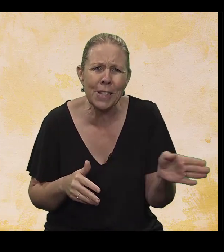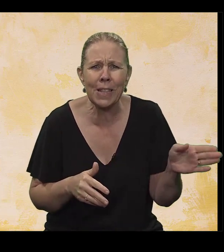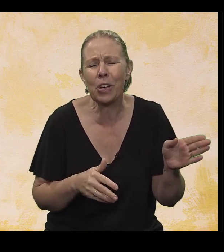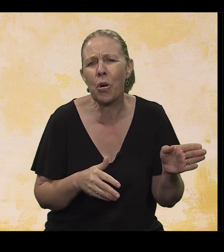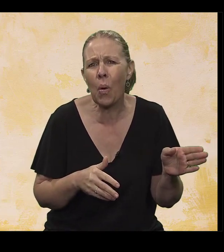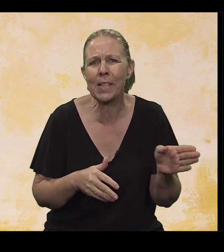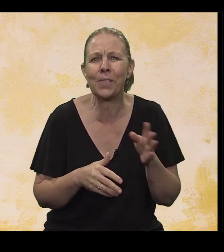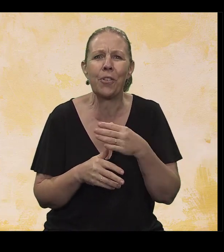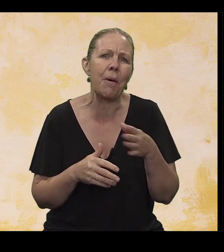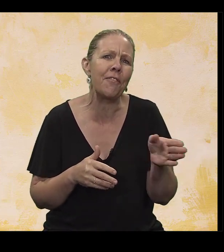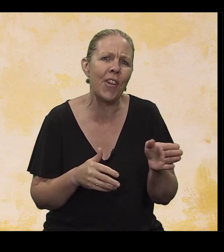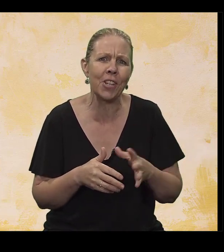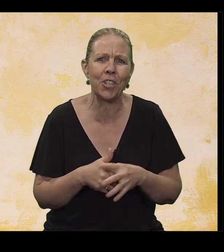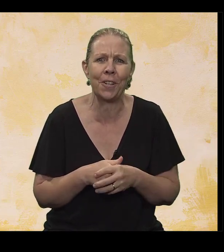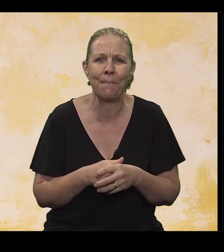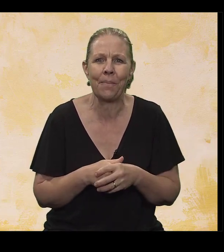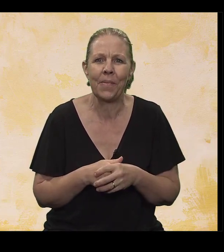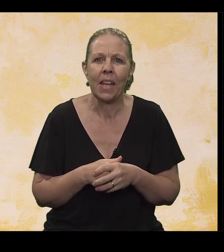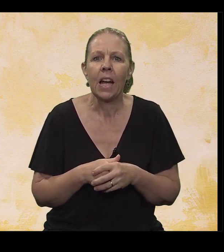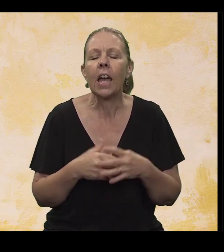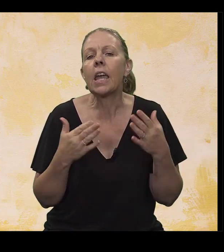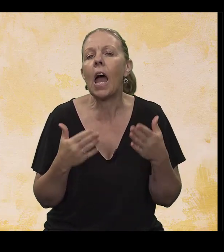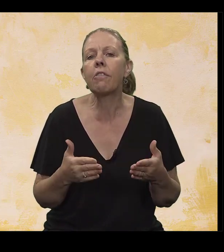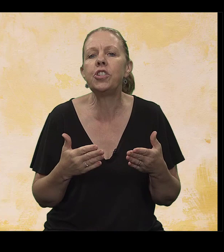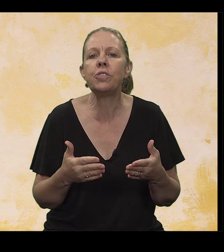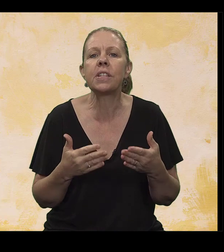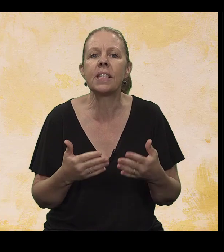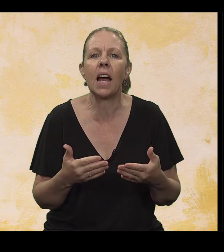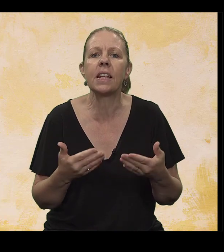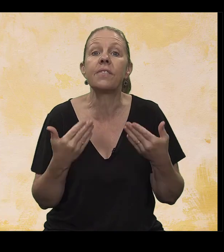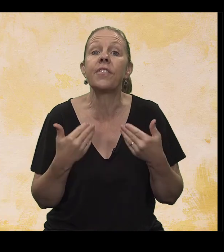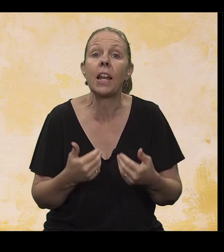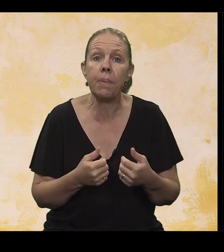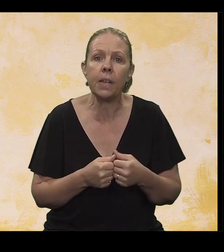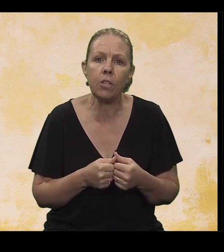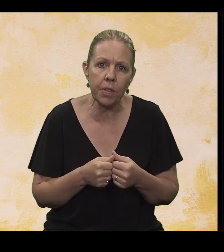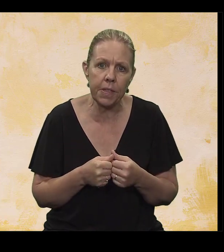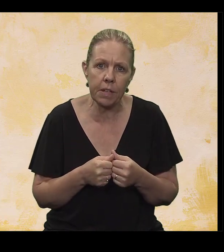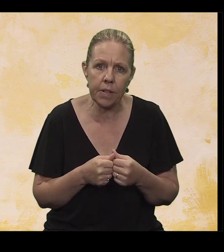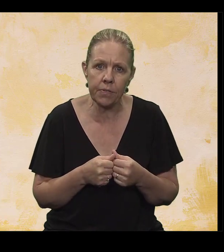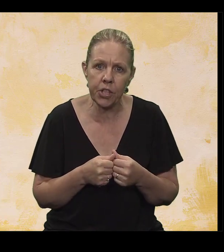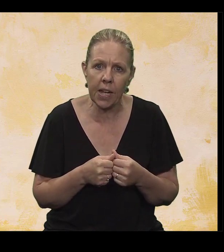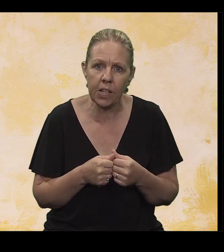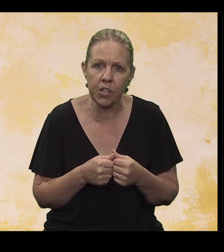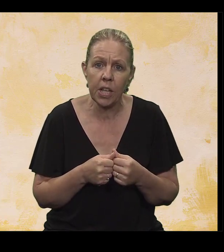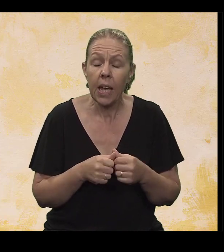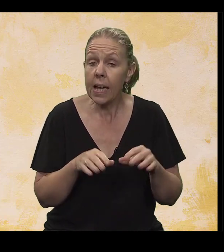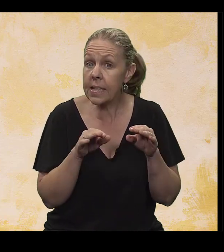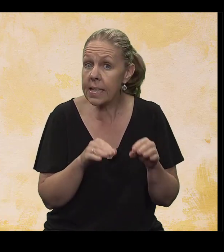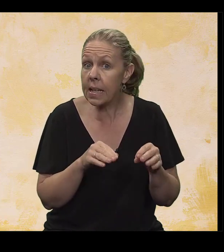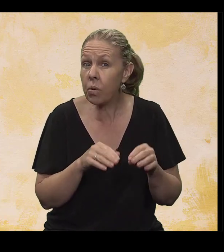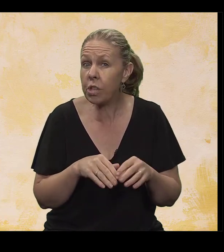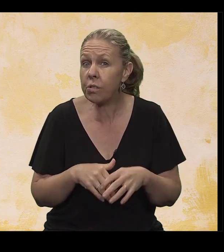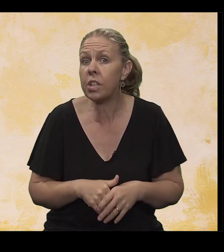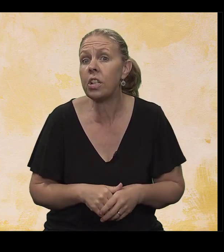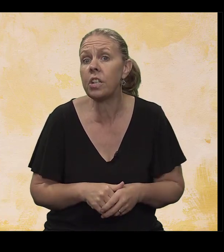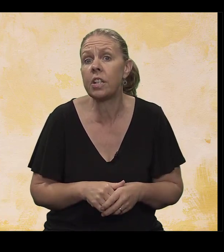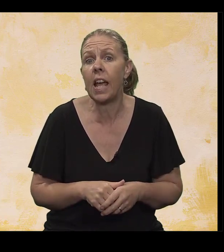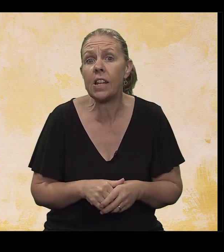in the quest for perfection. I encourage you to start developing your theory of change and see what you can learn as you